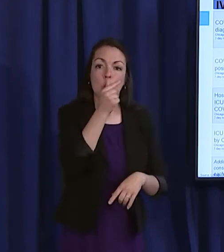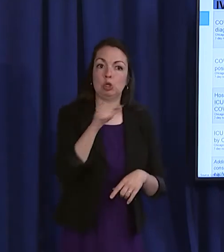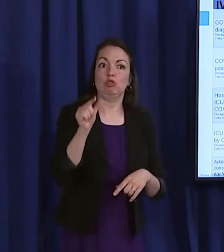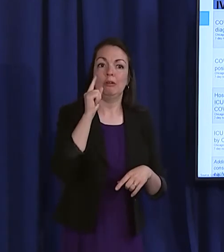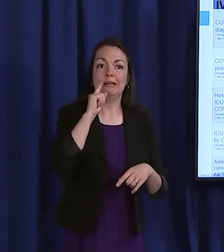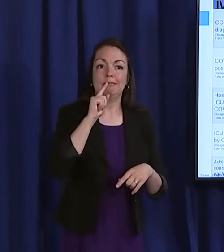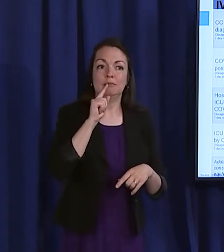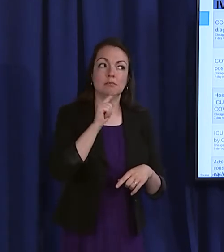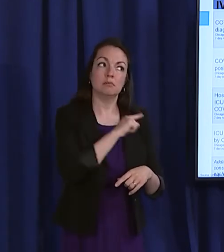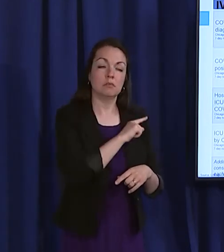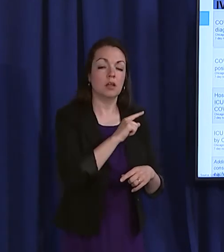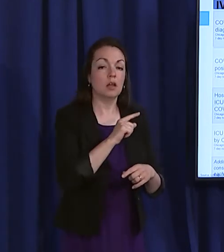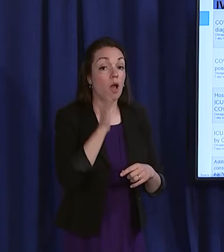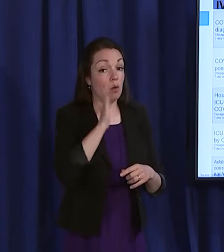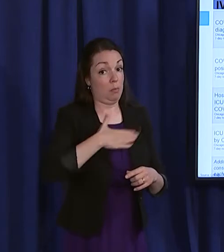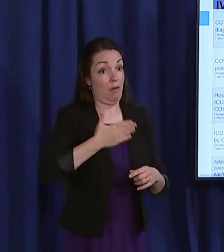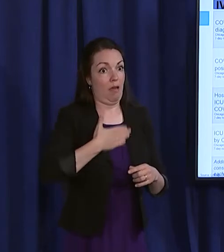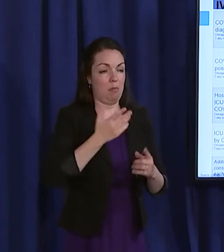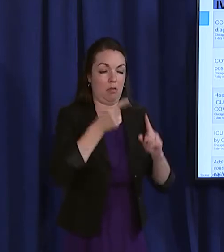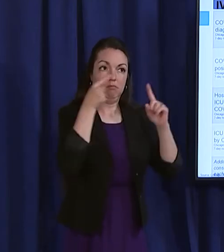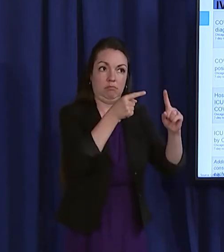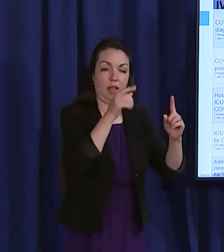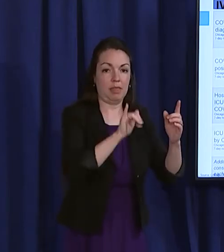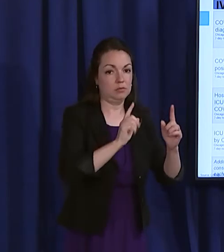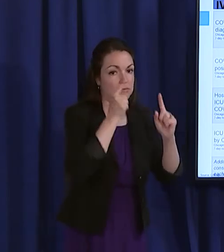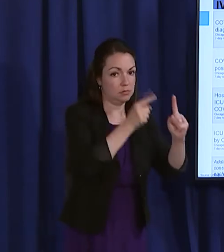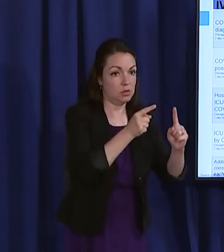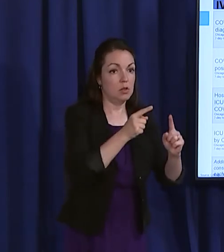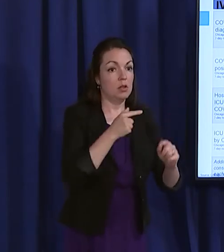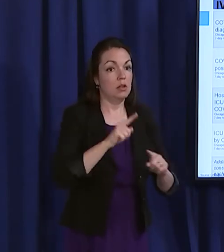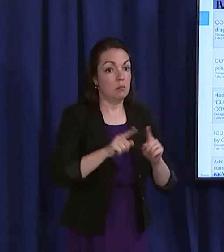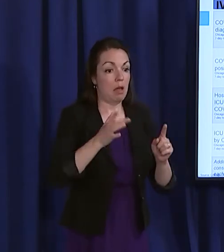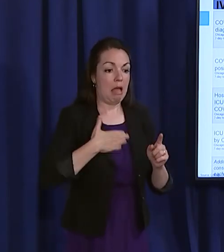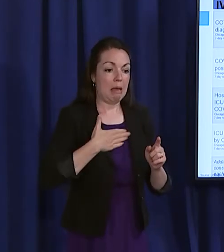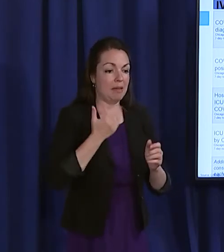for example. I would be very happy if we could move everything